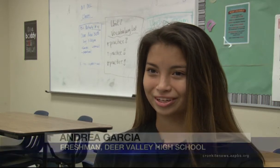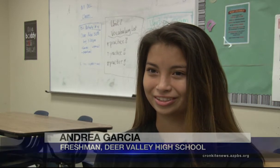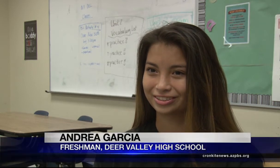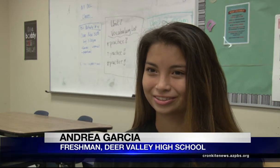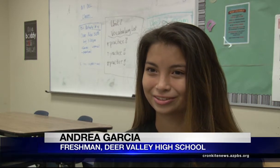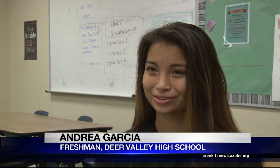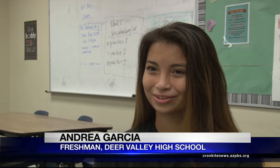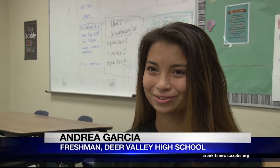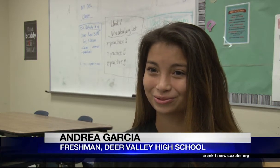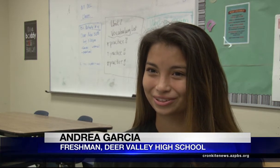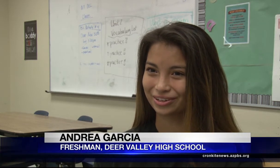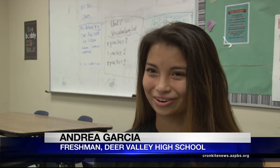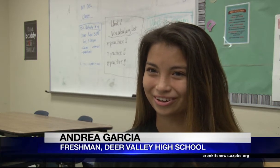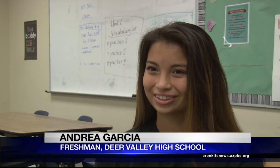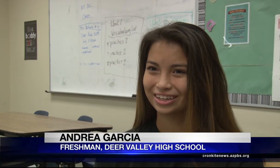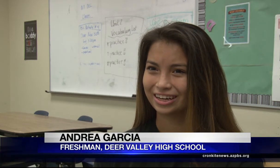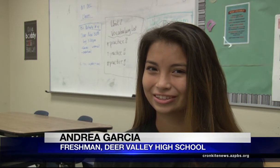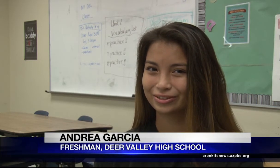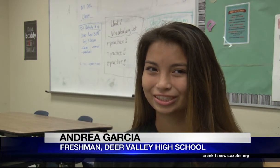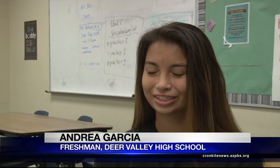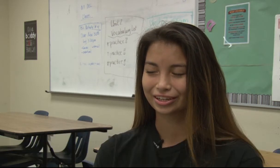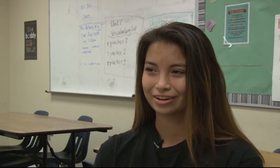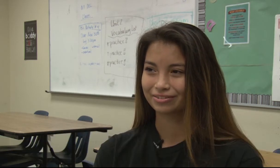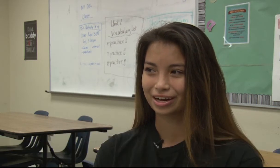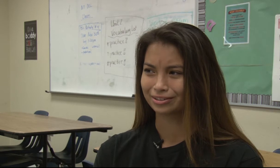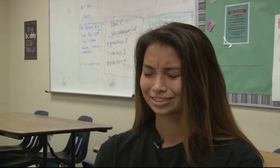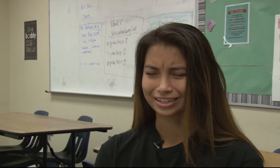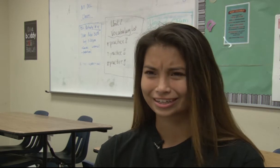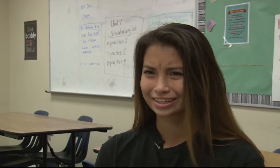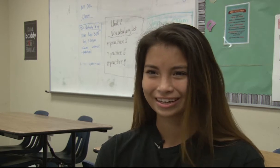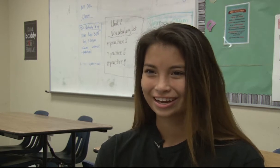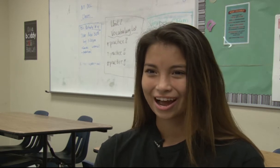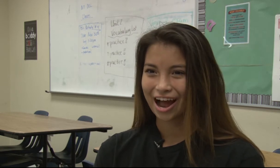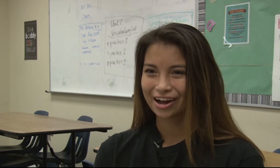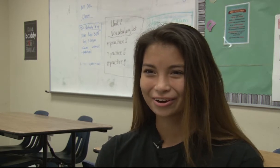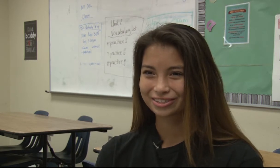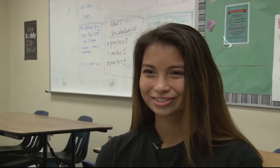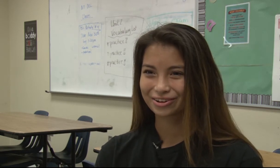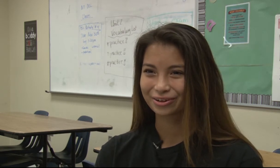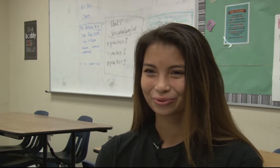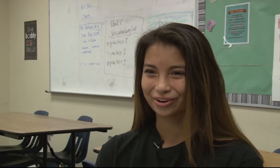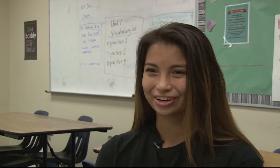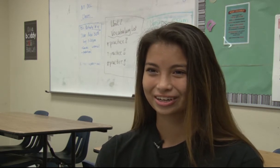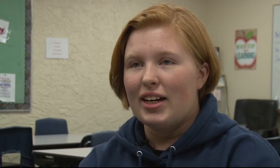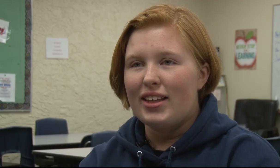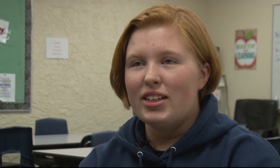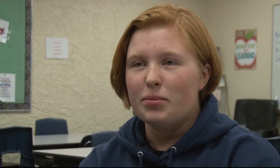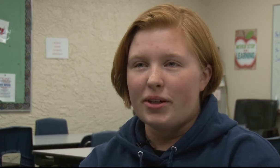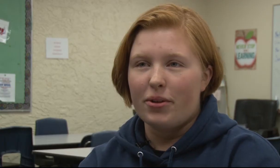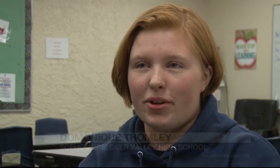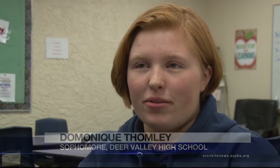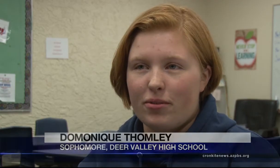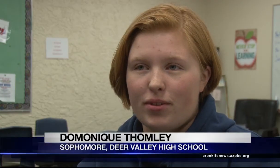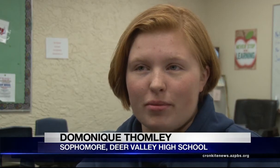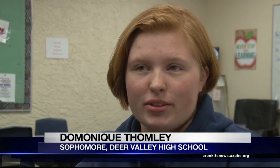days, so that was really hard. As soon as she left, I was like, how is this all going to work? I think it's better learning from the